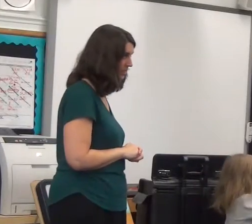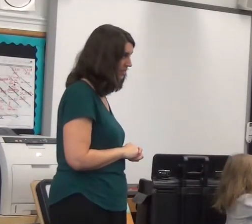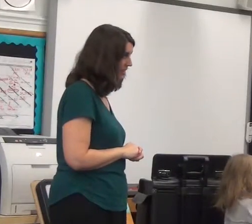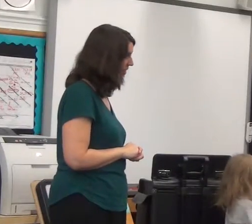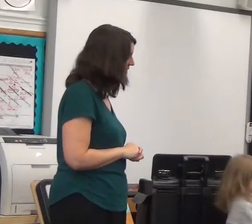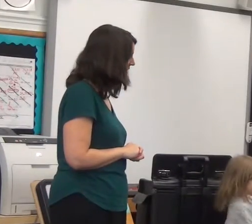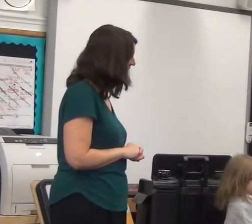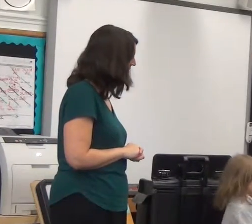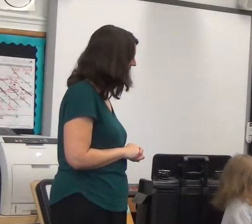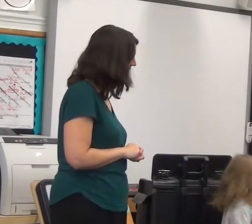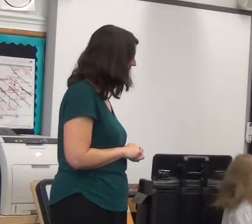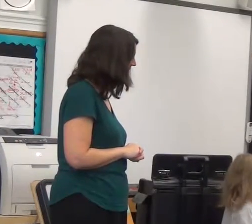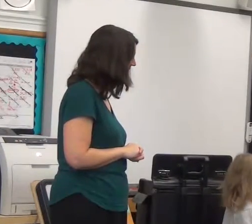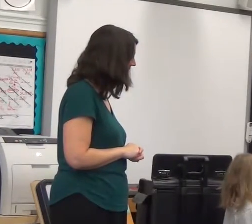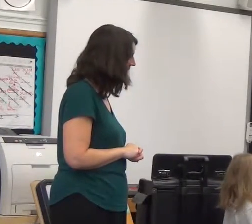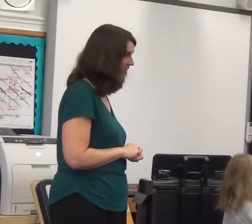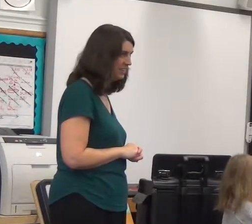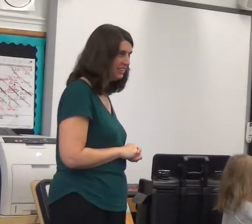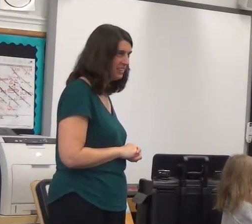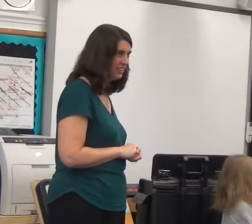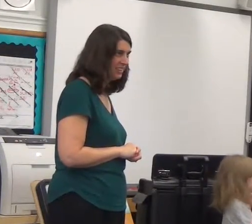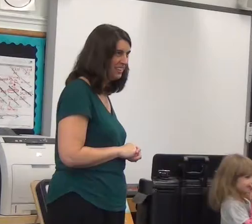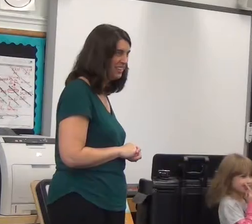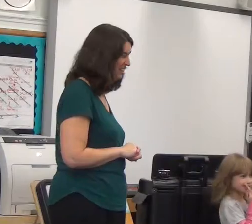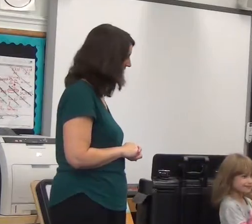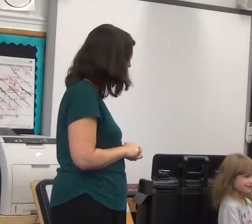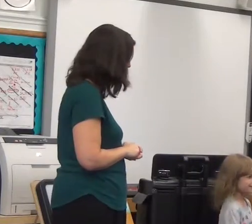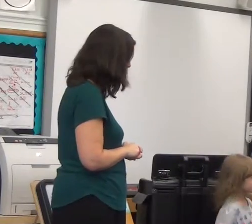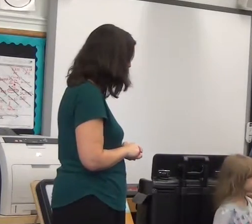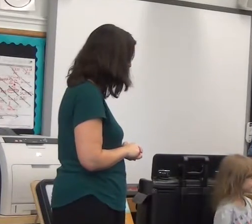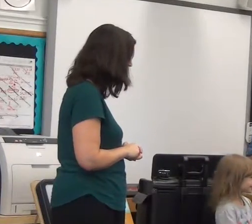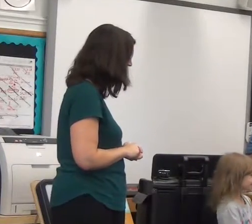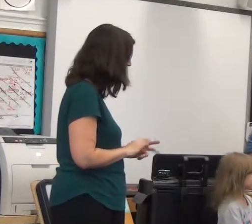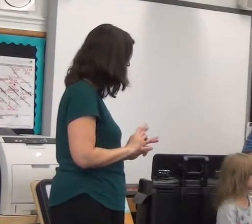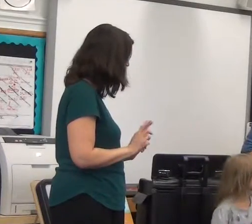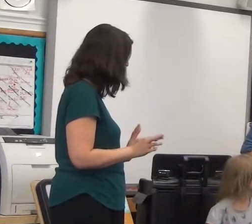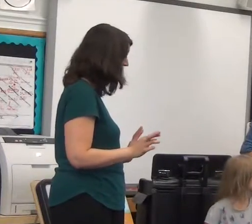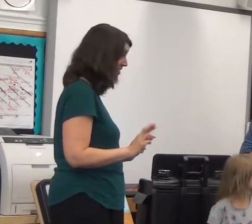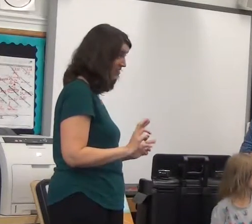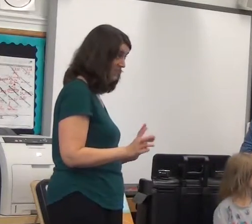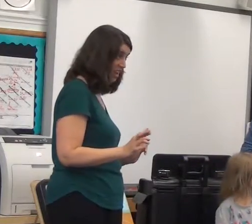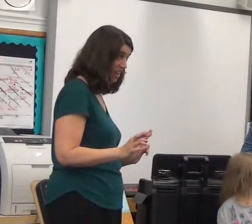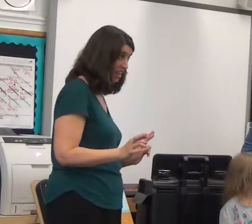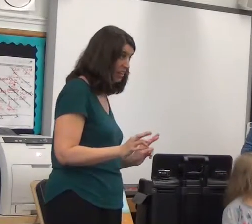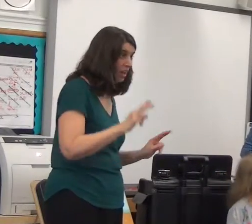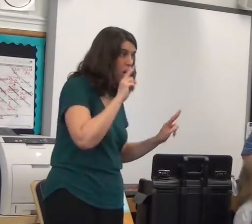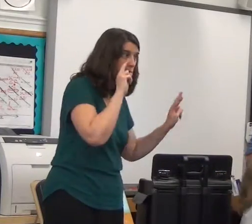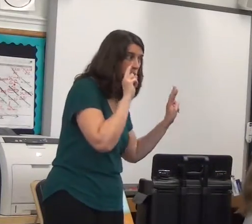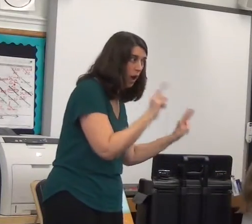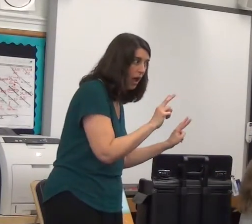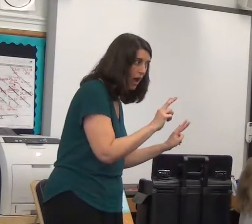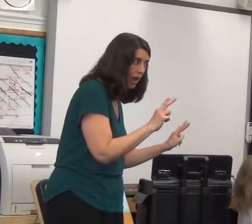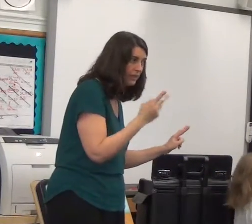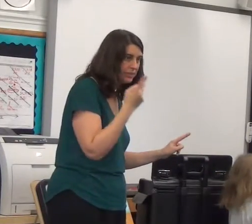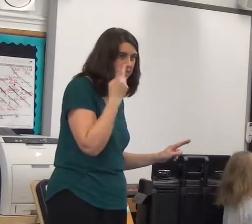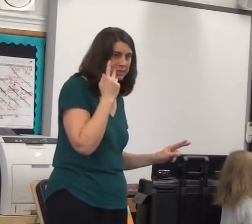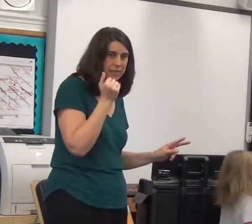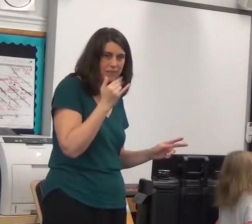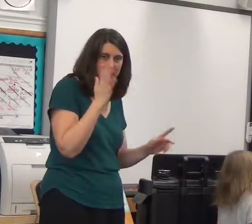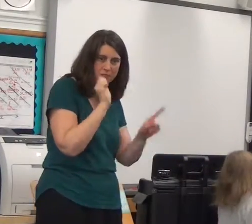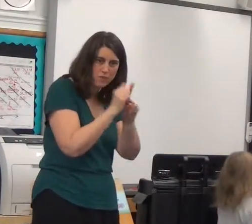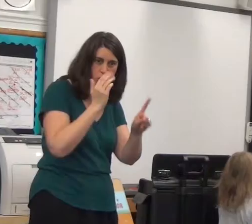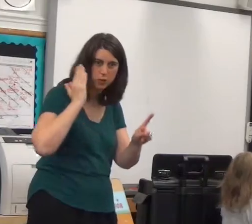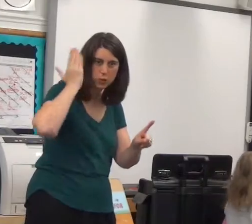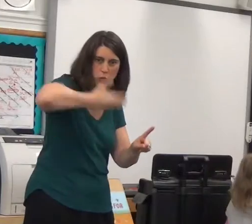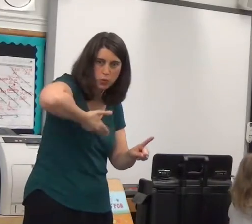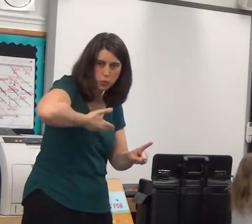without any of you seeing. Vienna. Make sense? Are you folks ready? Yes. Yes.